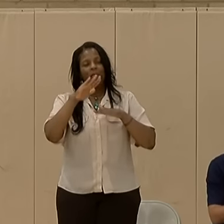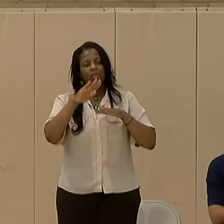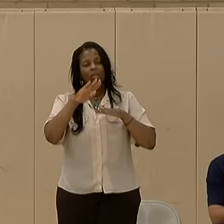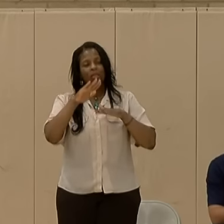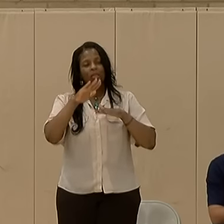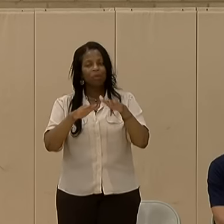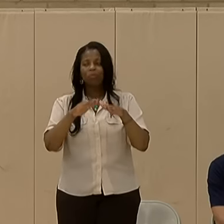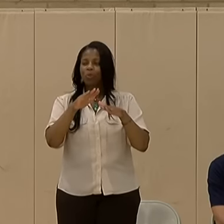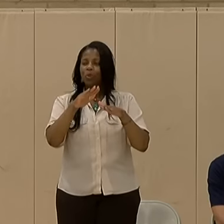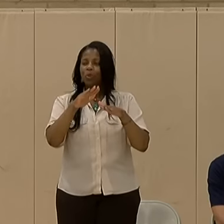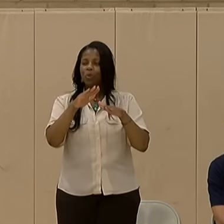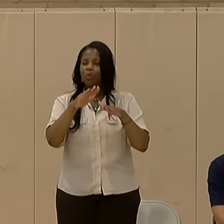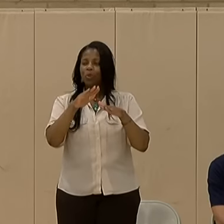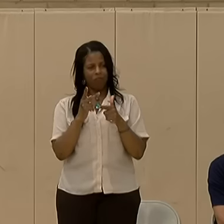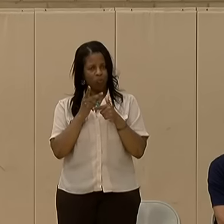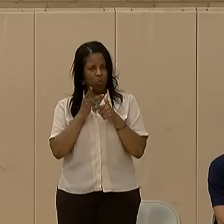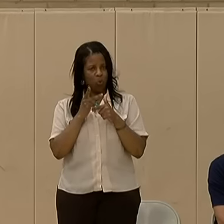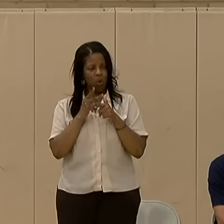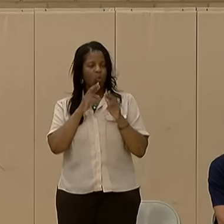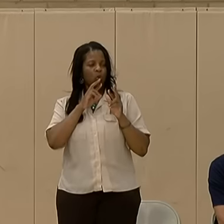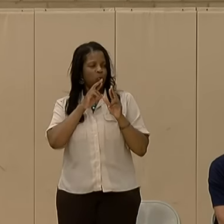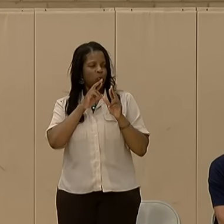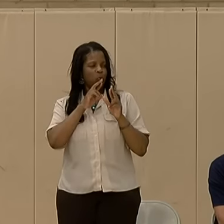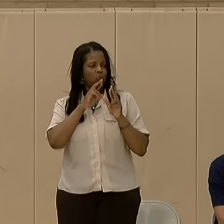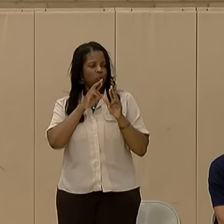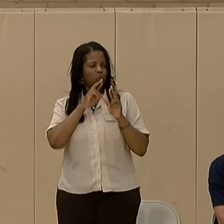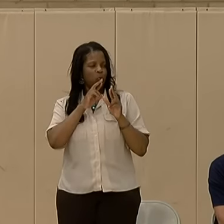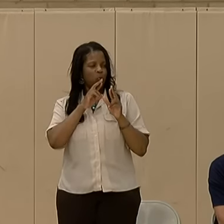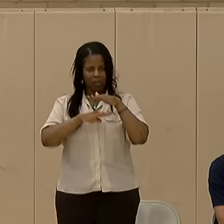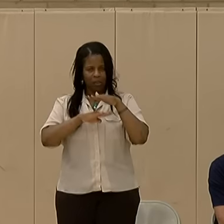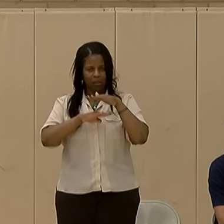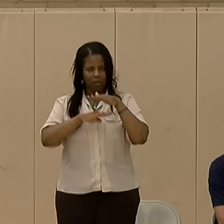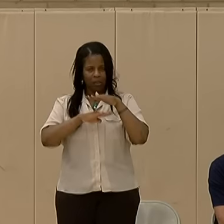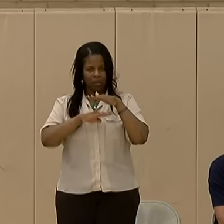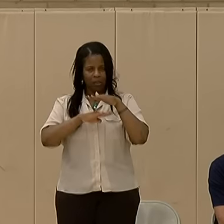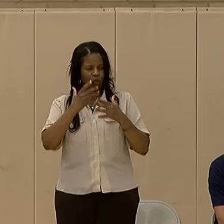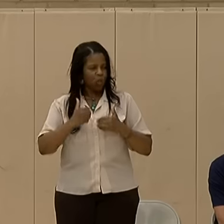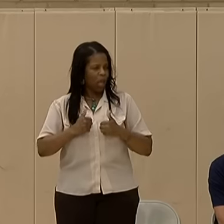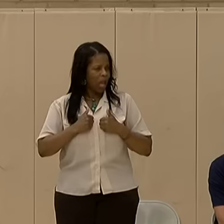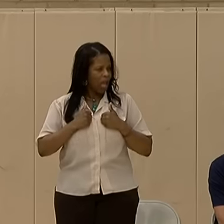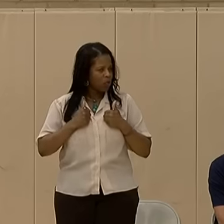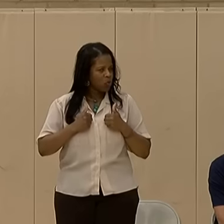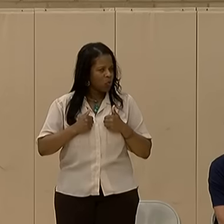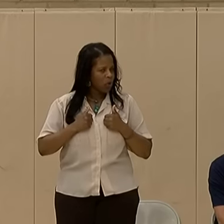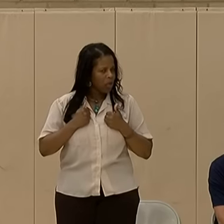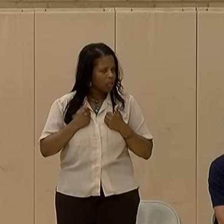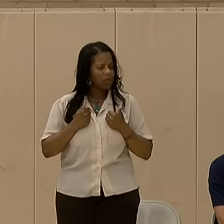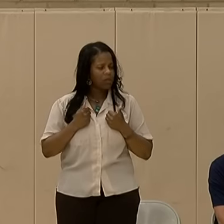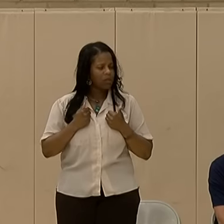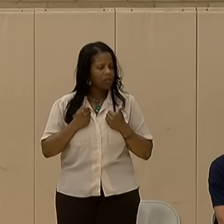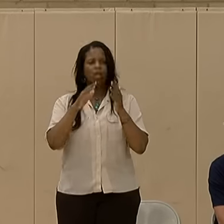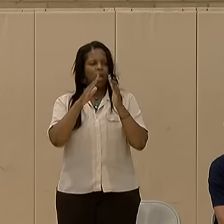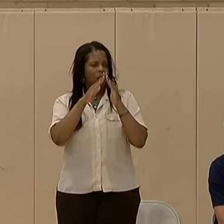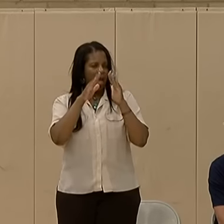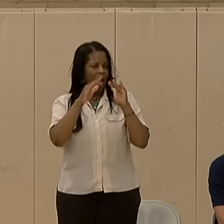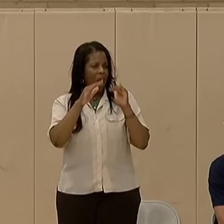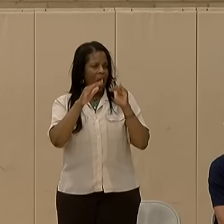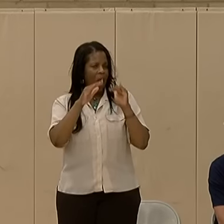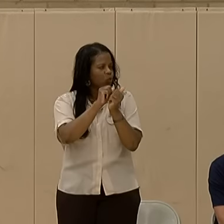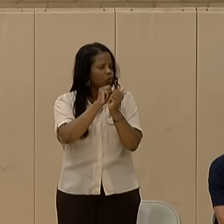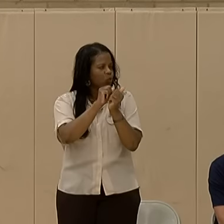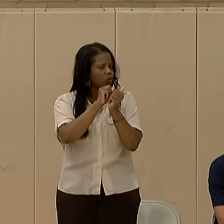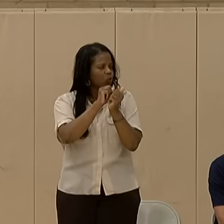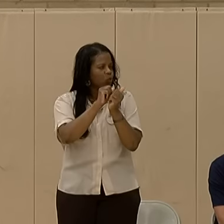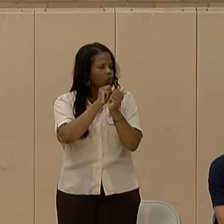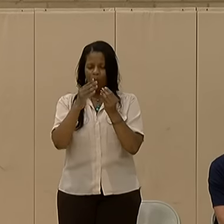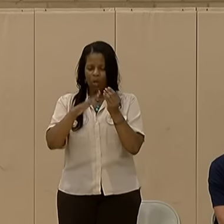report, which is going to get some basic information, whether addresses have suffered structure damage or destroyed structures